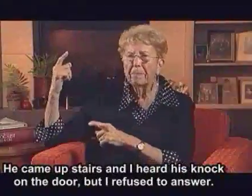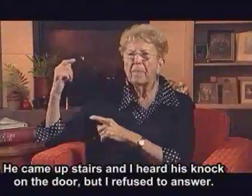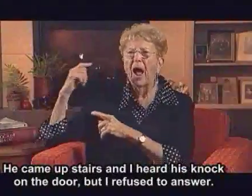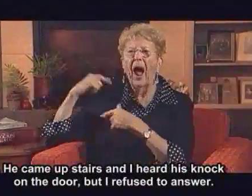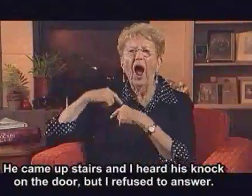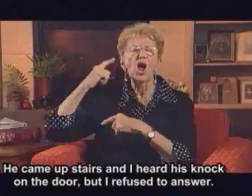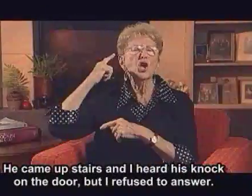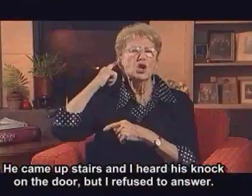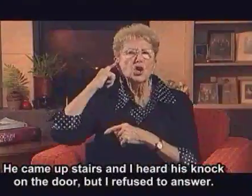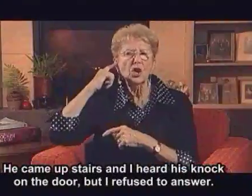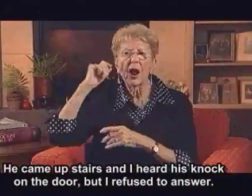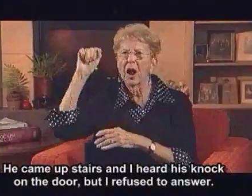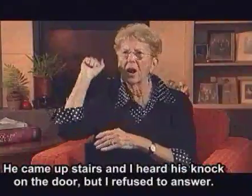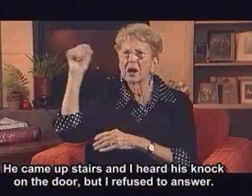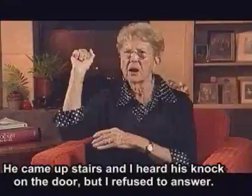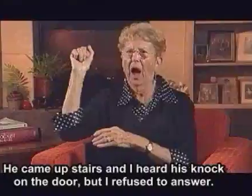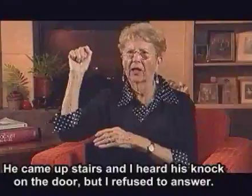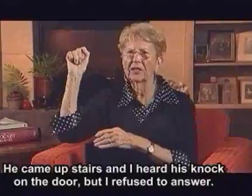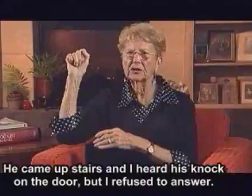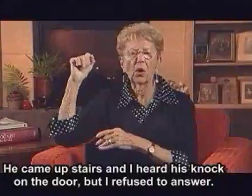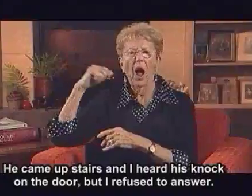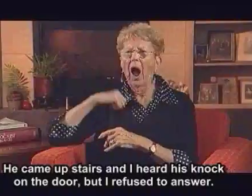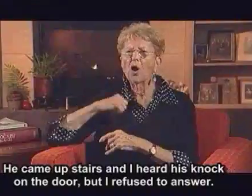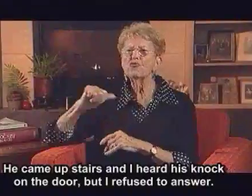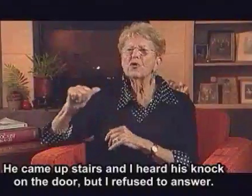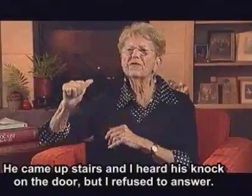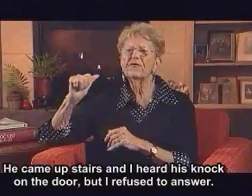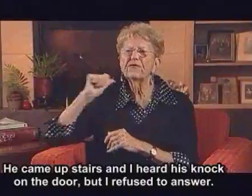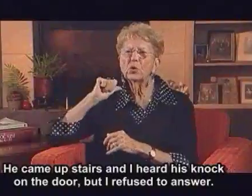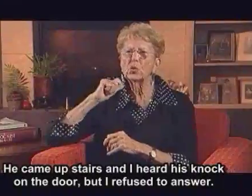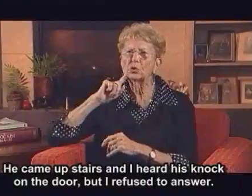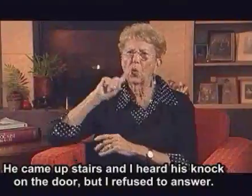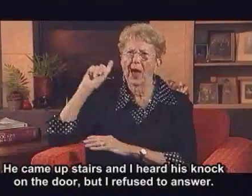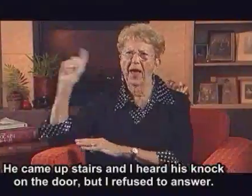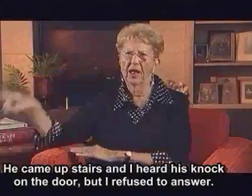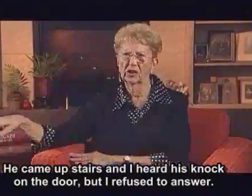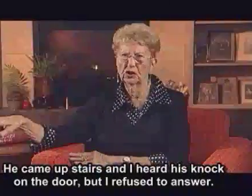He came upstairs and I heard his knock on the door, but I refused to answer.